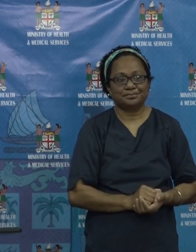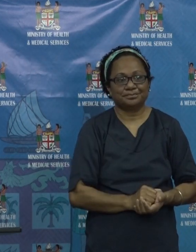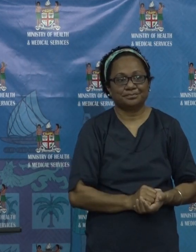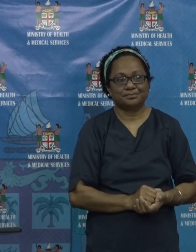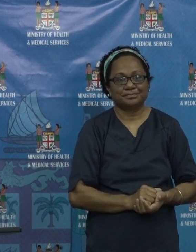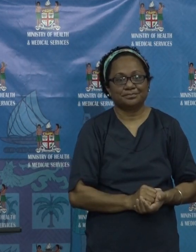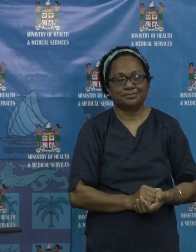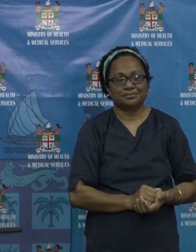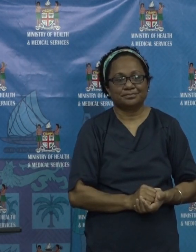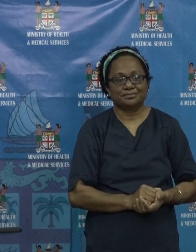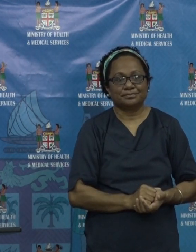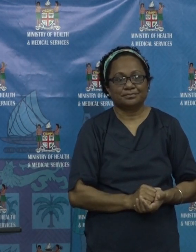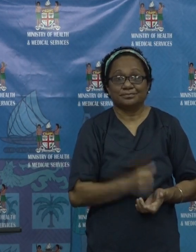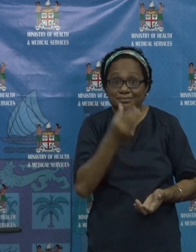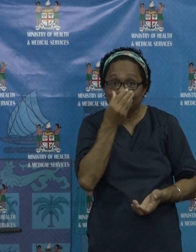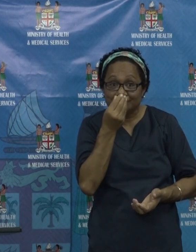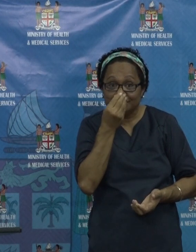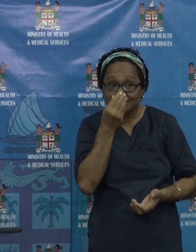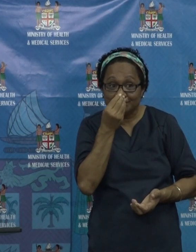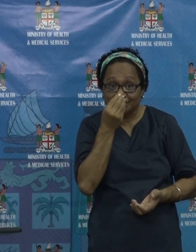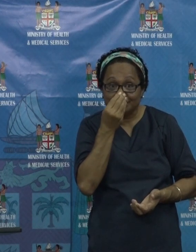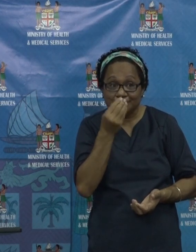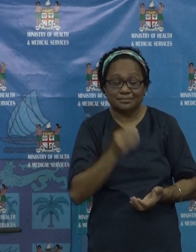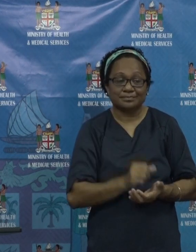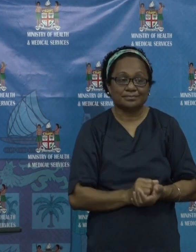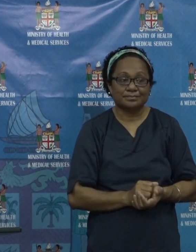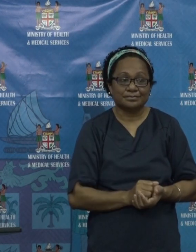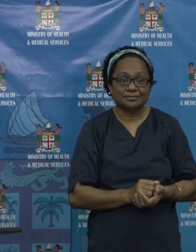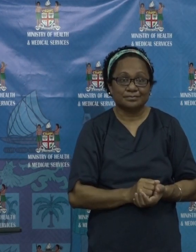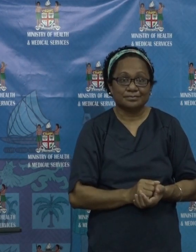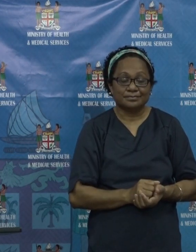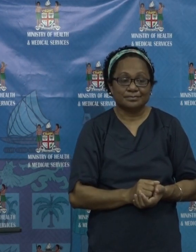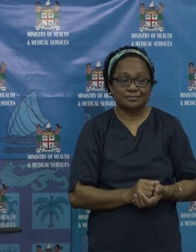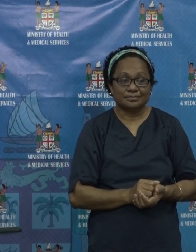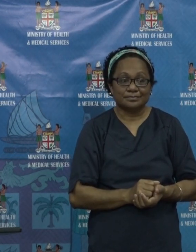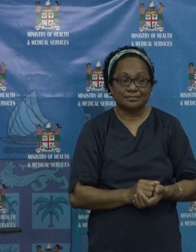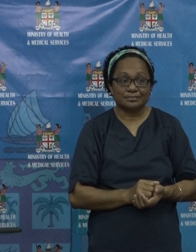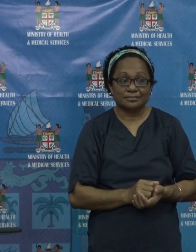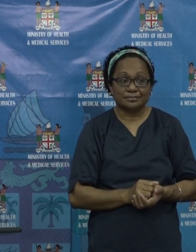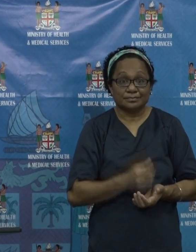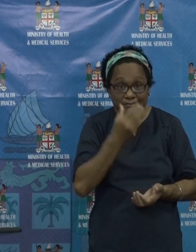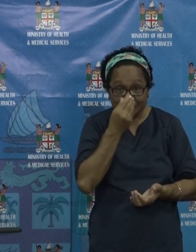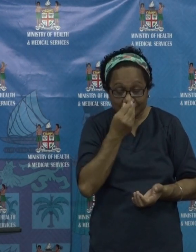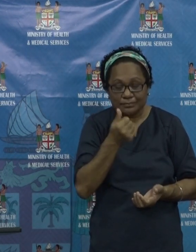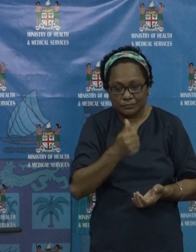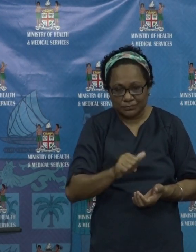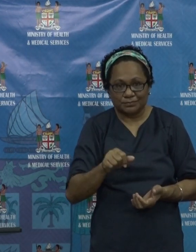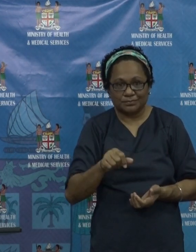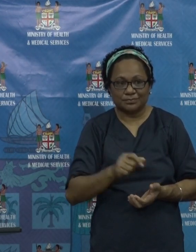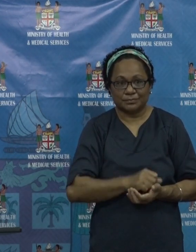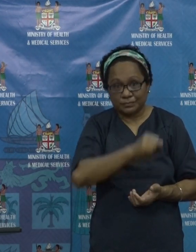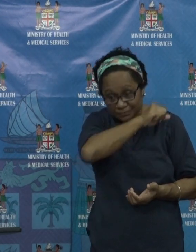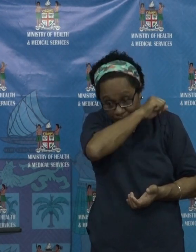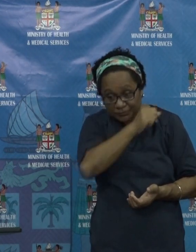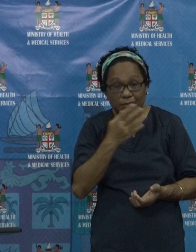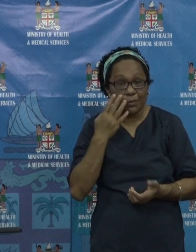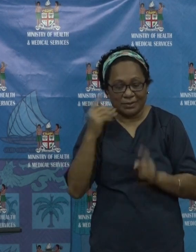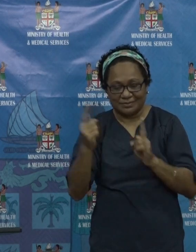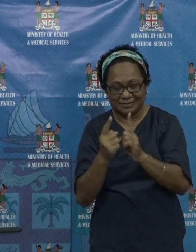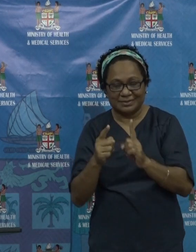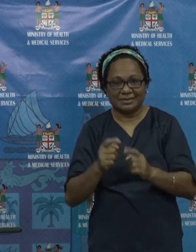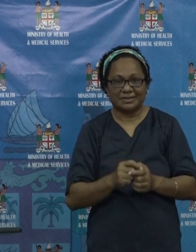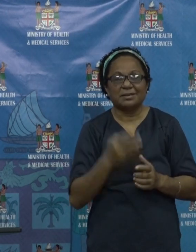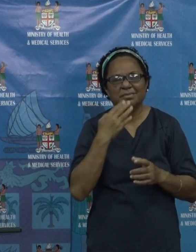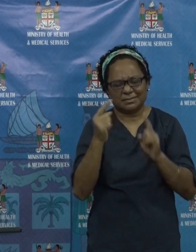using a tissue paper or the band of your elbow in their presence, but keep your distance. If they